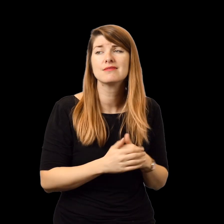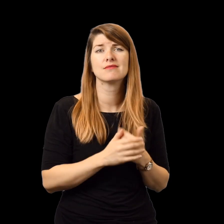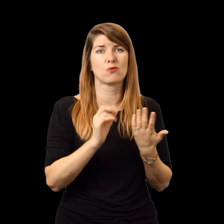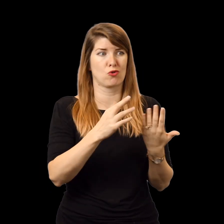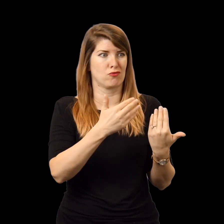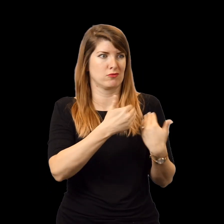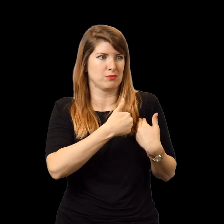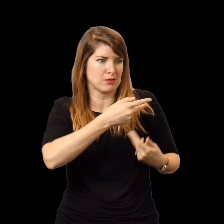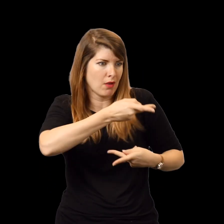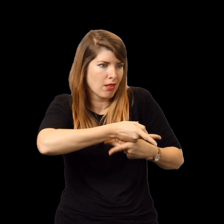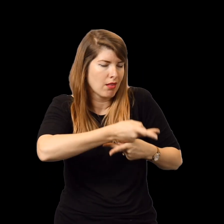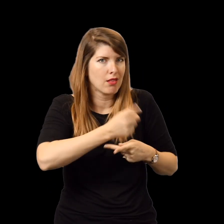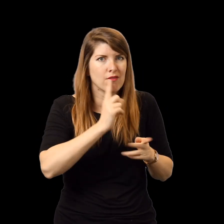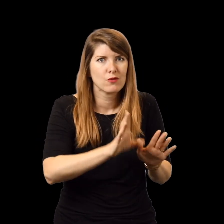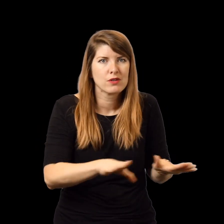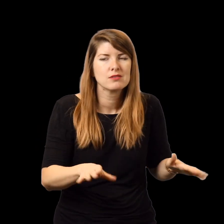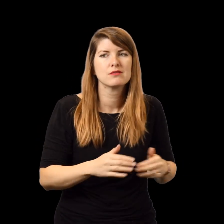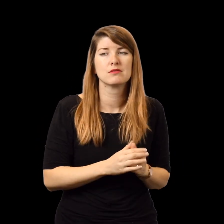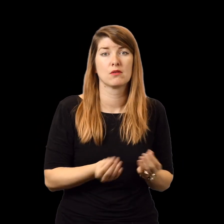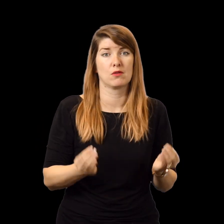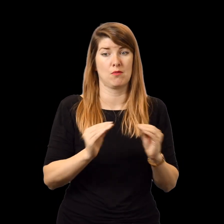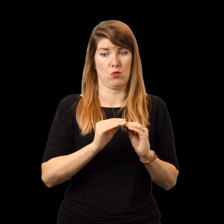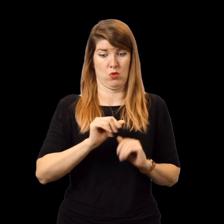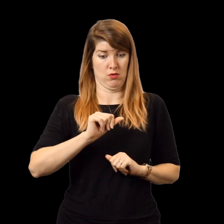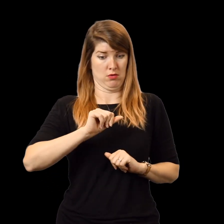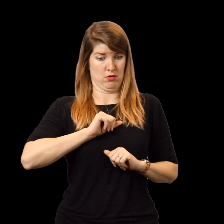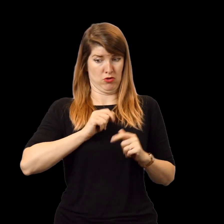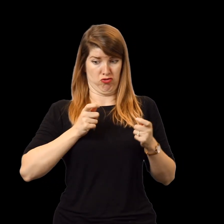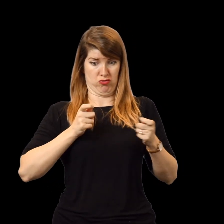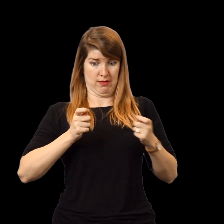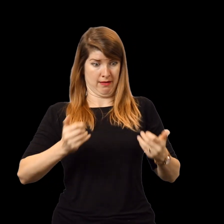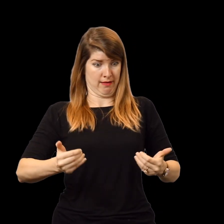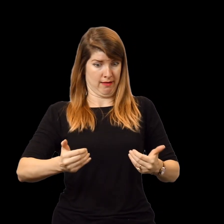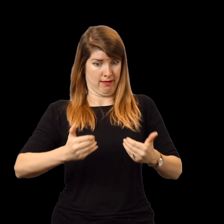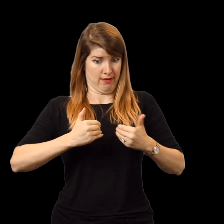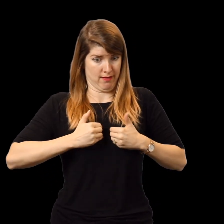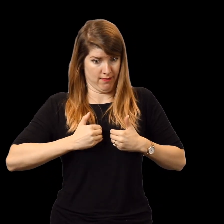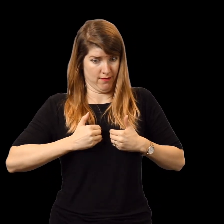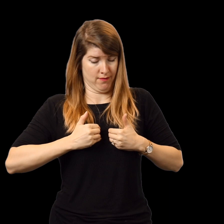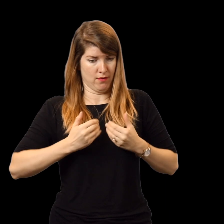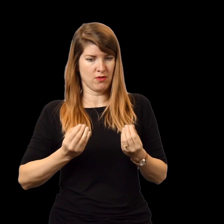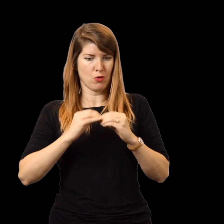or responsible for kids. The more regulated we are,